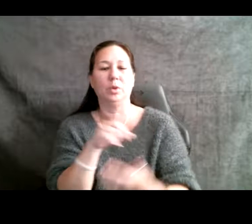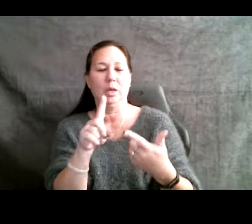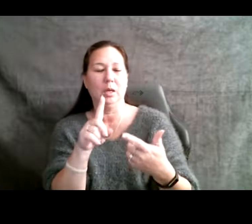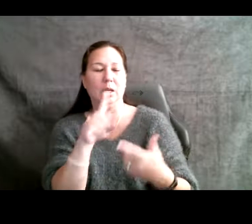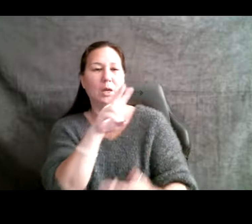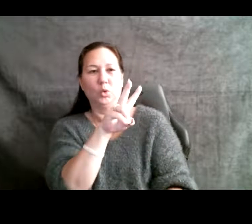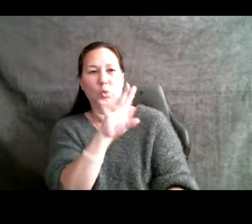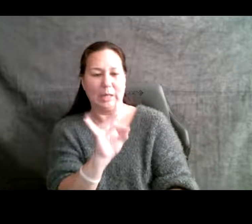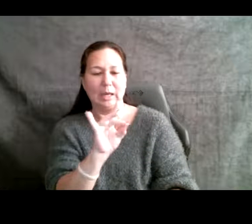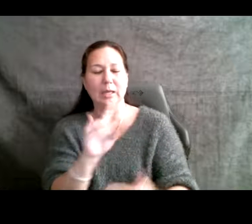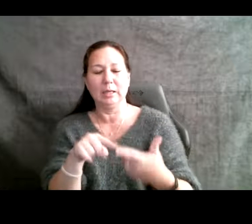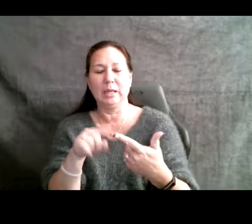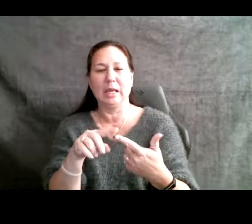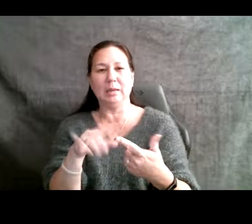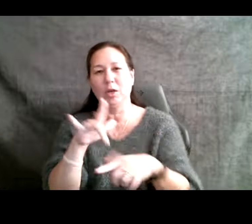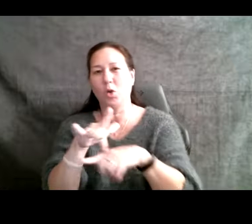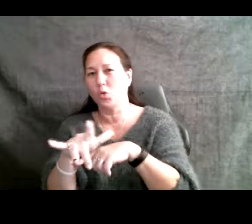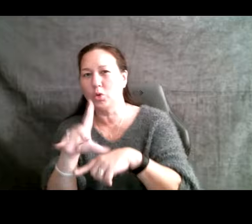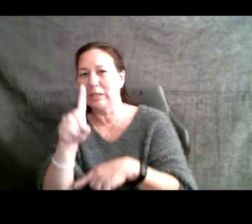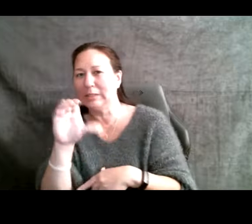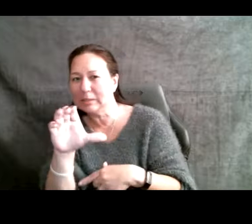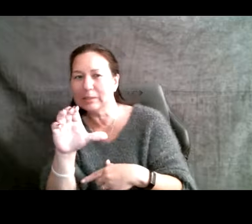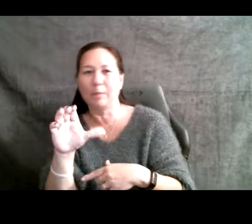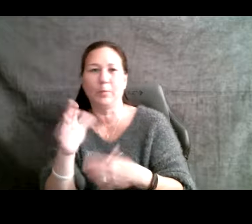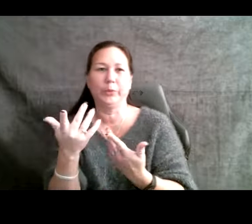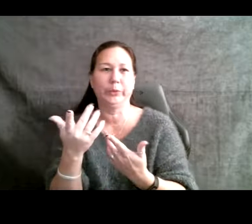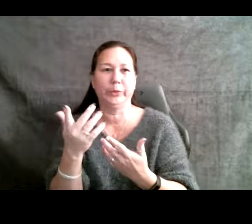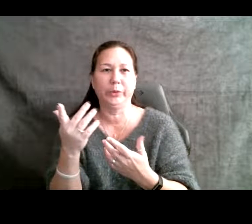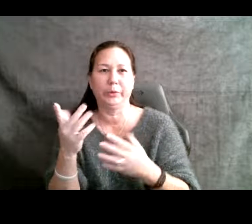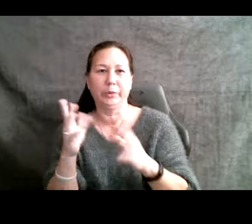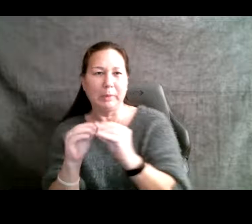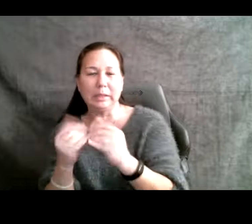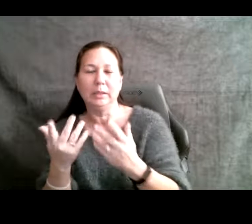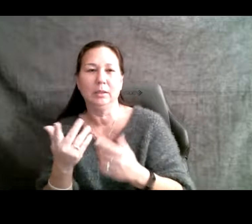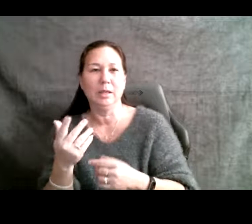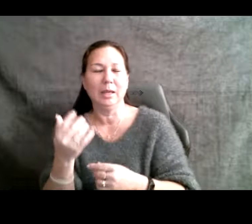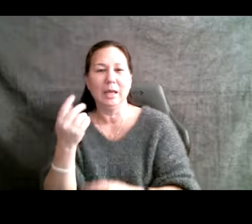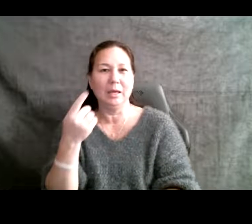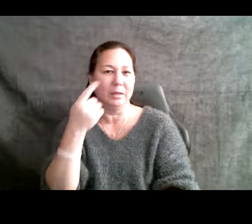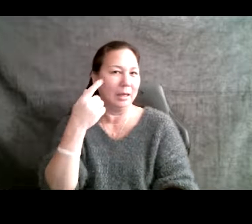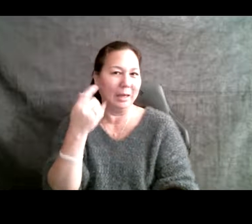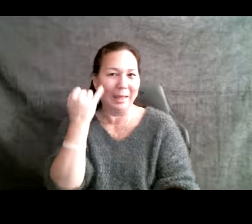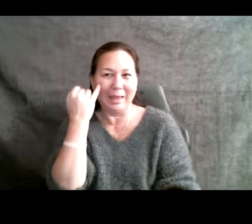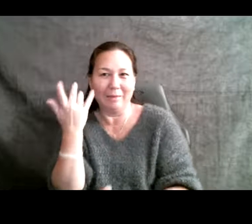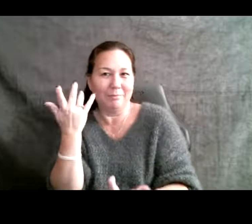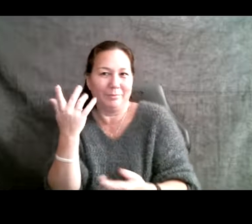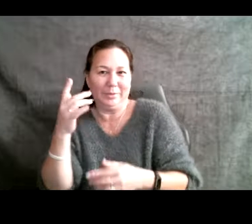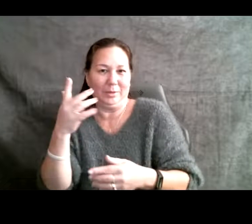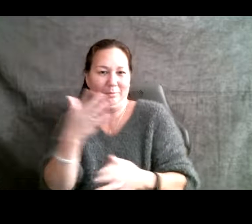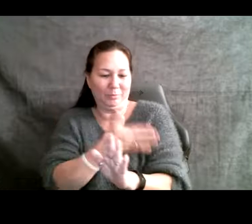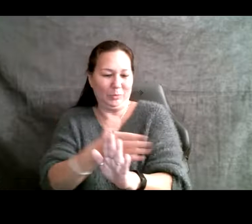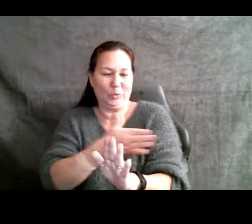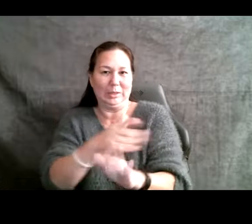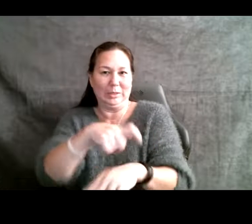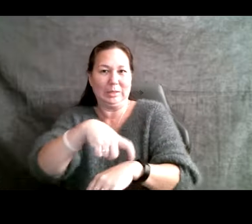So ideally, if folks would be able to take a look at this take a look at this strategy,